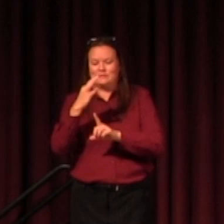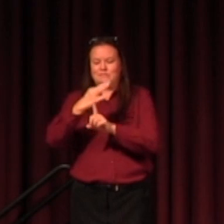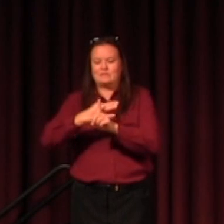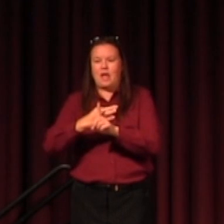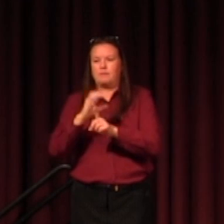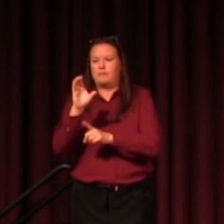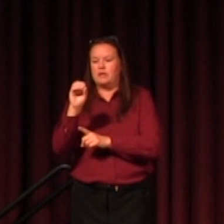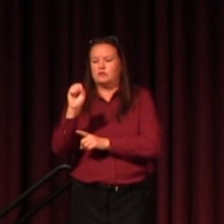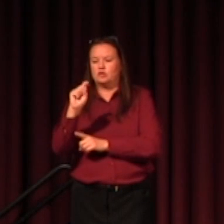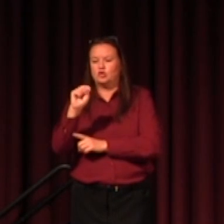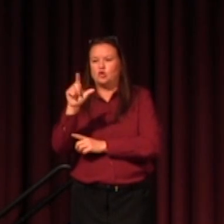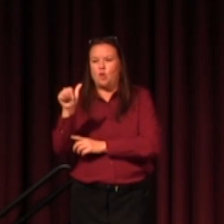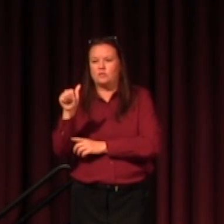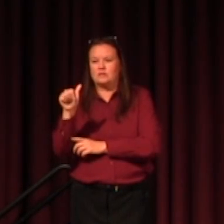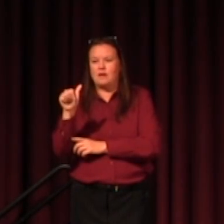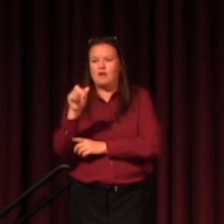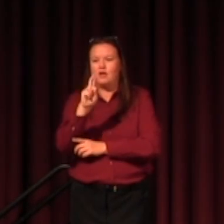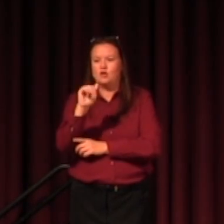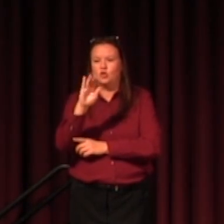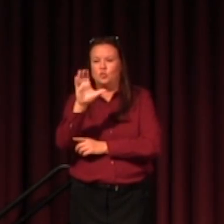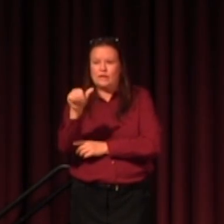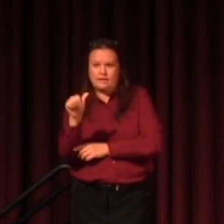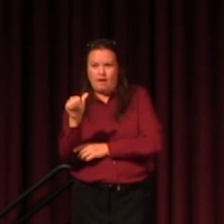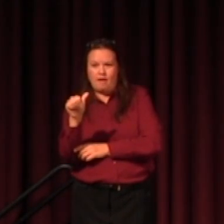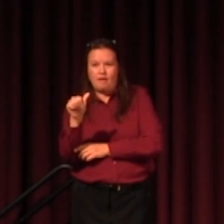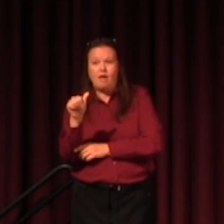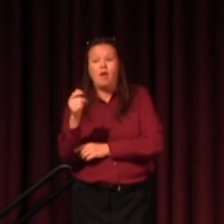on WhatsApp, eating ice cream, talking about a boy.